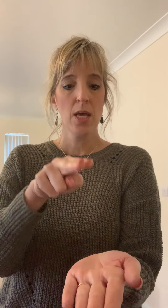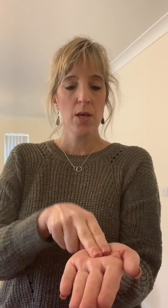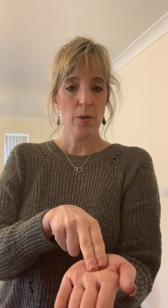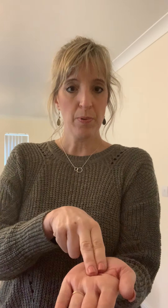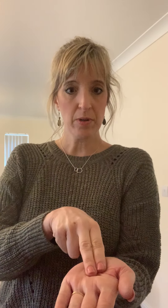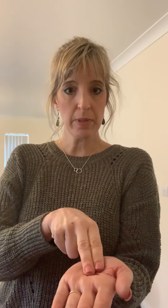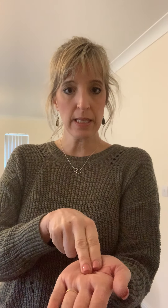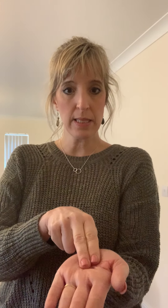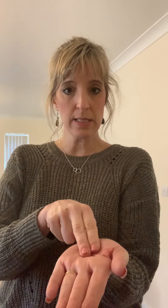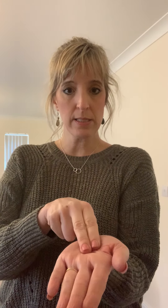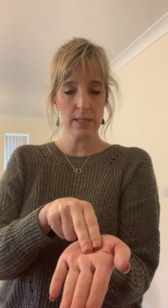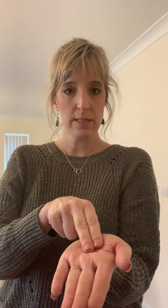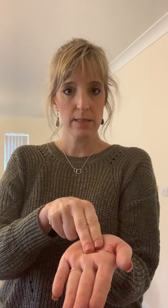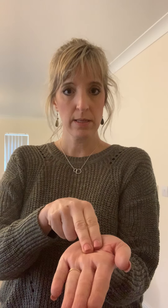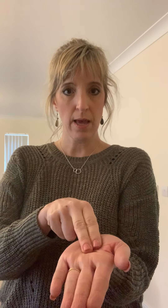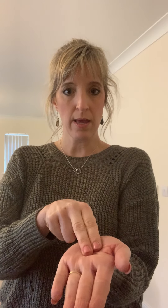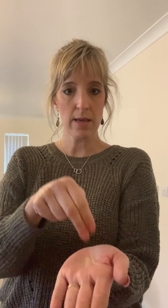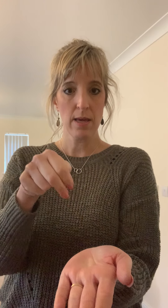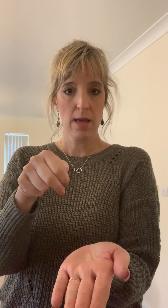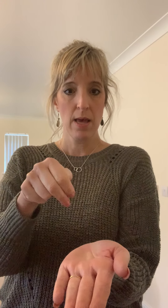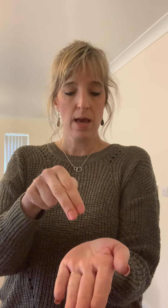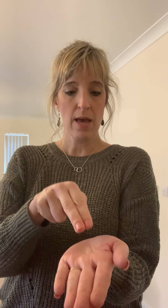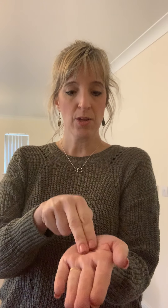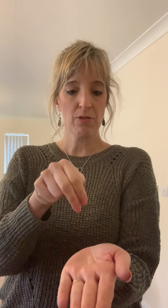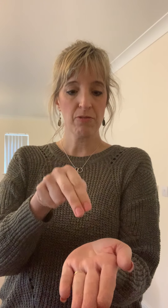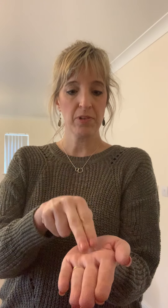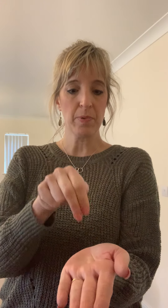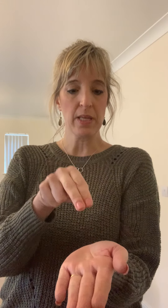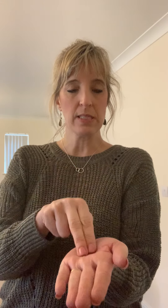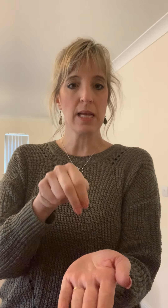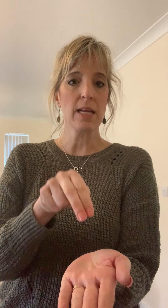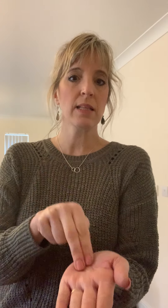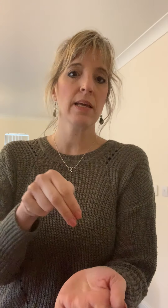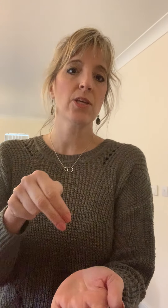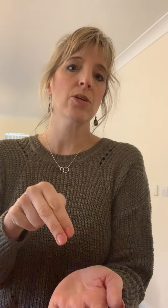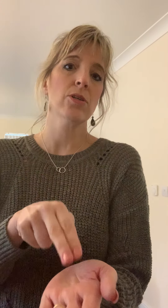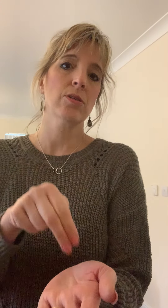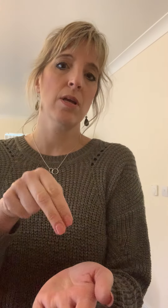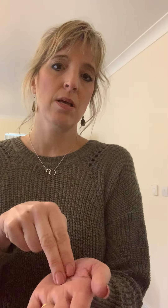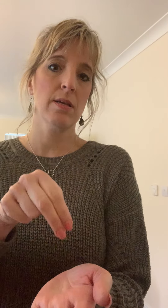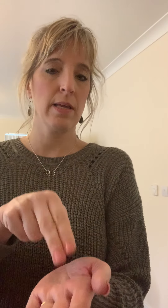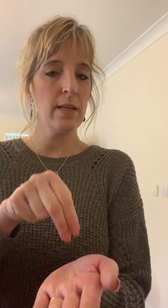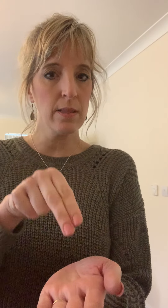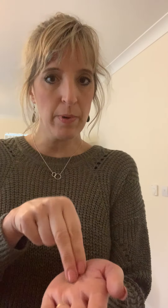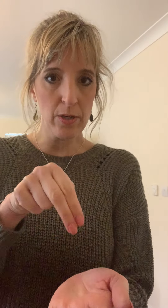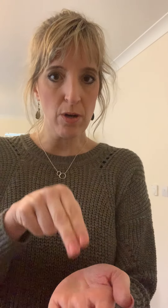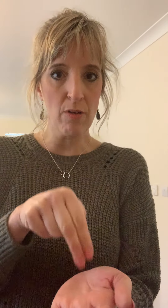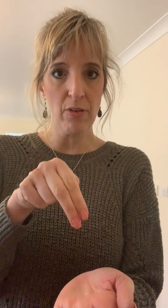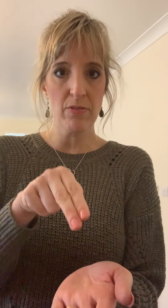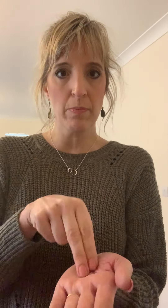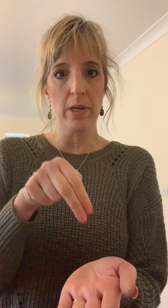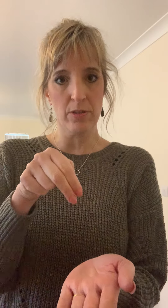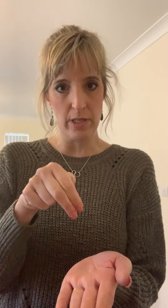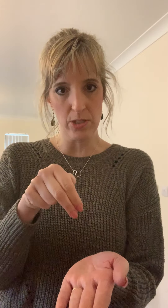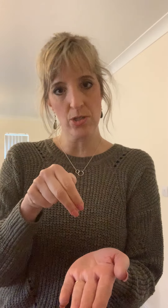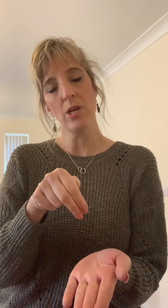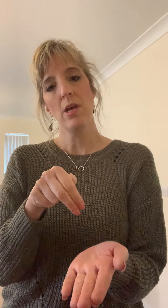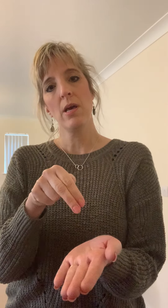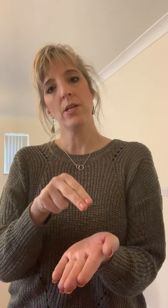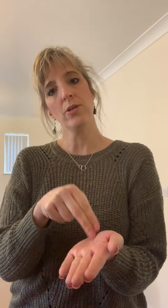You put them like this, okay? And you flip it. It's kind of like you're getting the butter off of the butter dish and you're